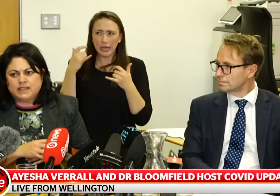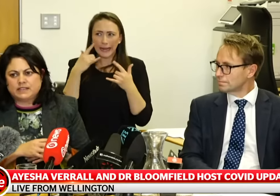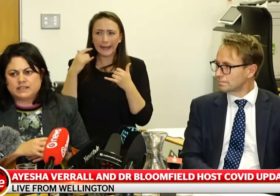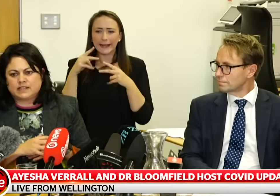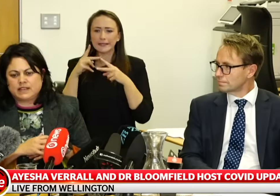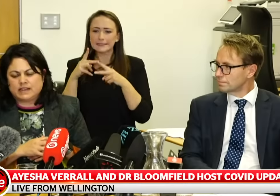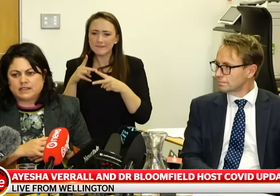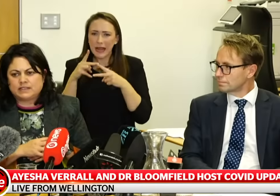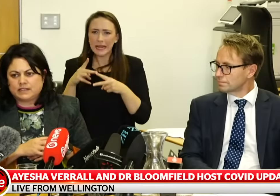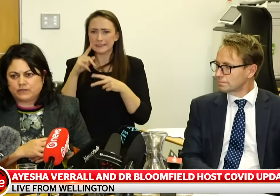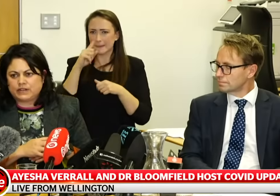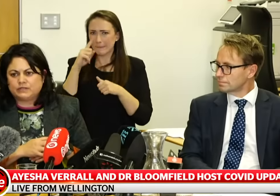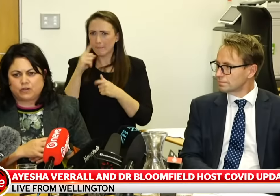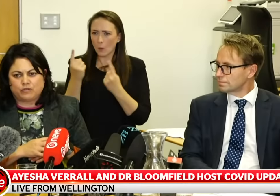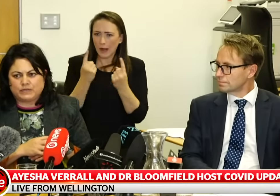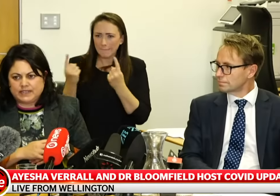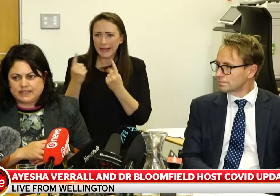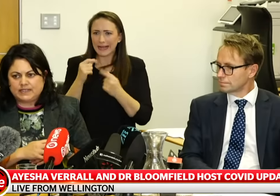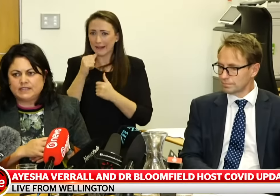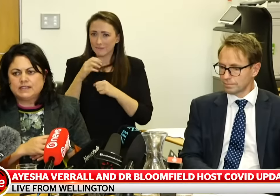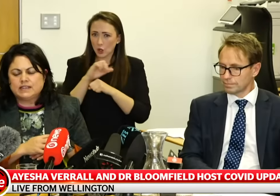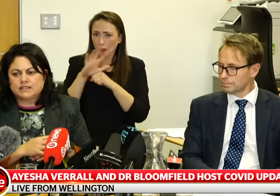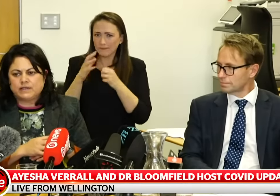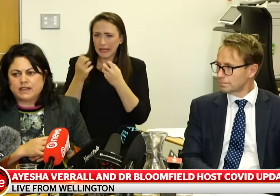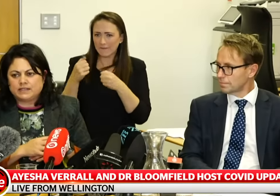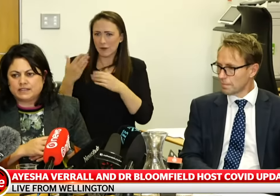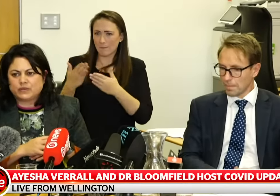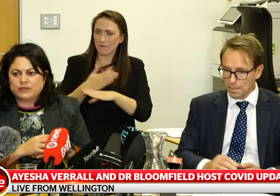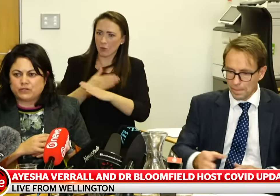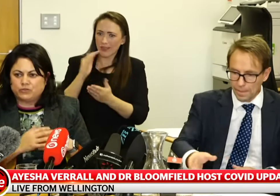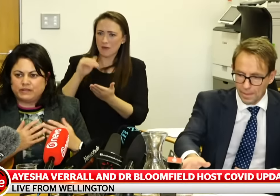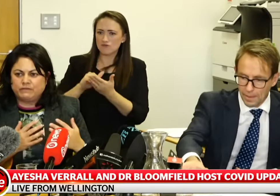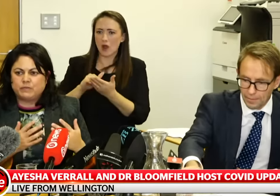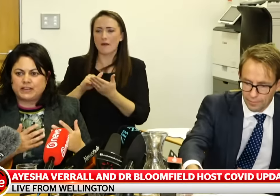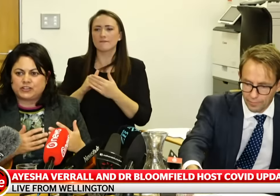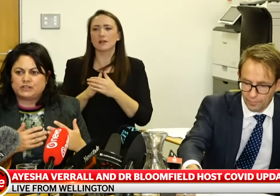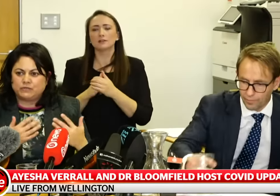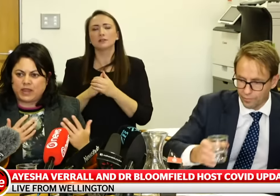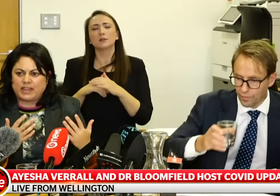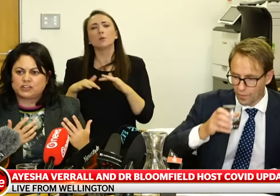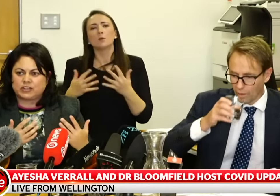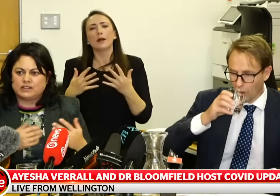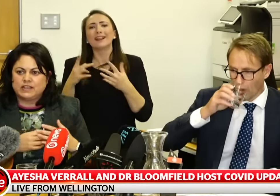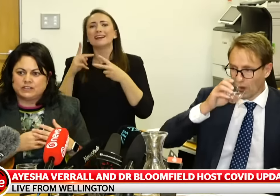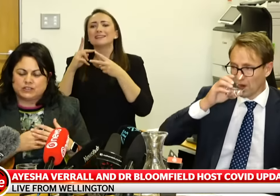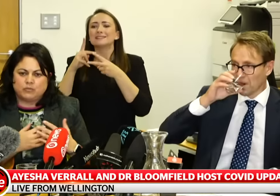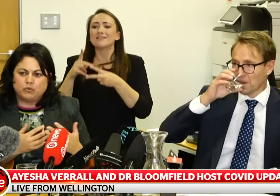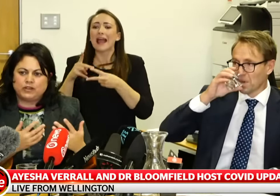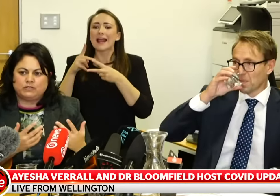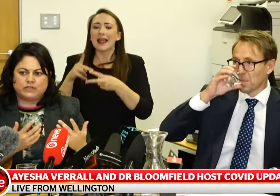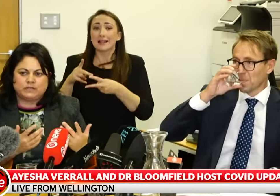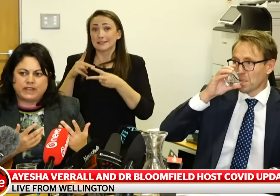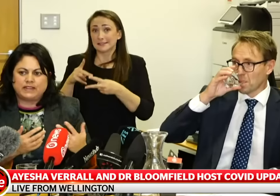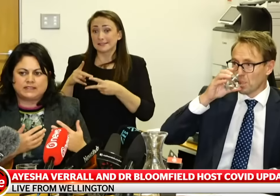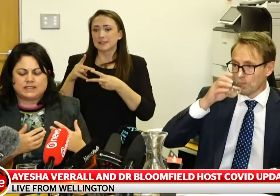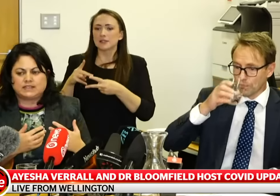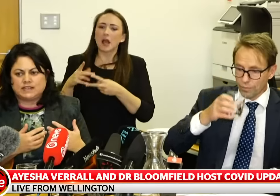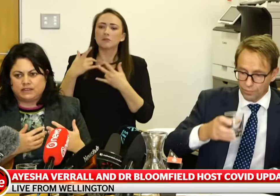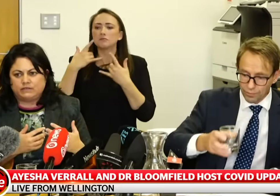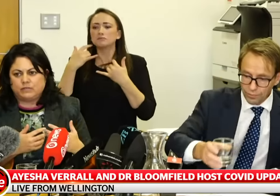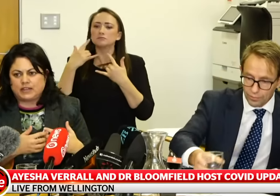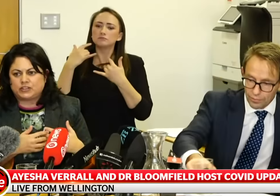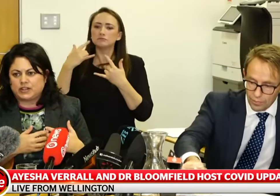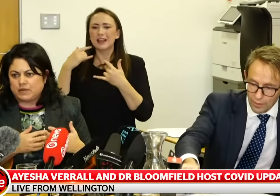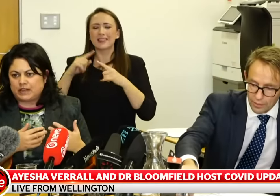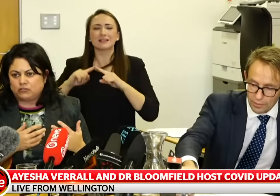data is that it is different from testing. Surveillance is what we call information for action. So the point of surveillance is to